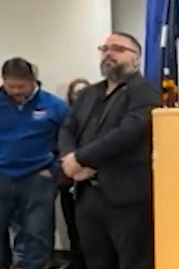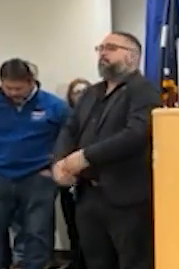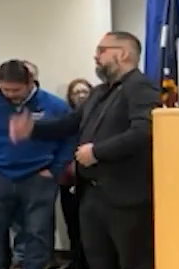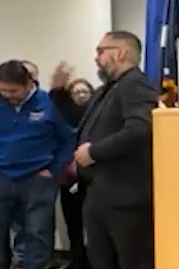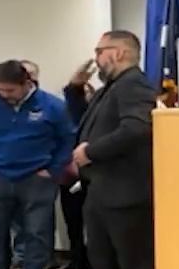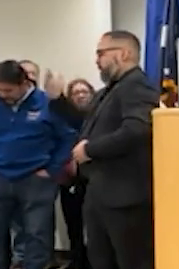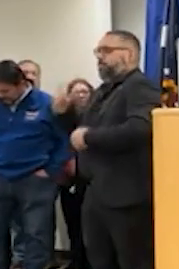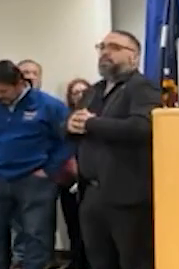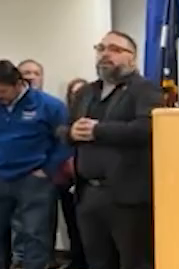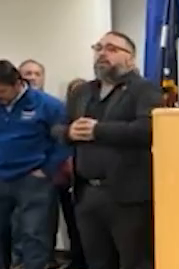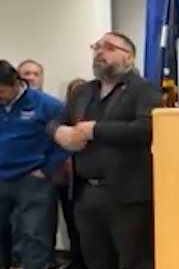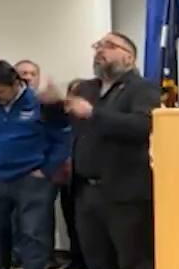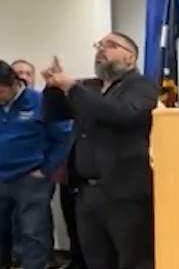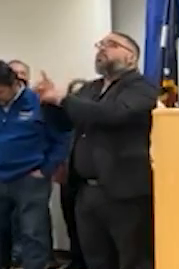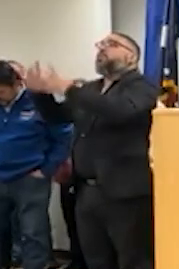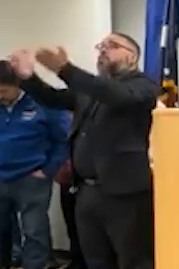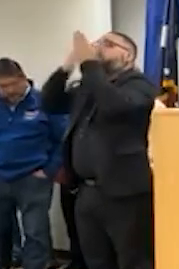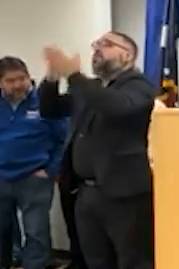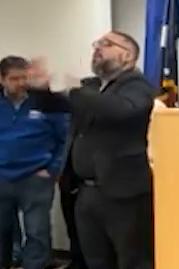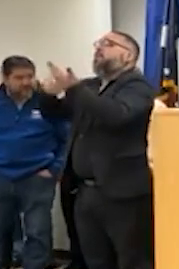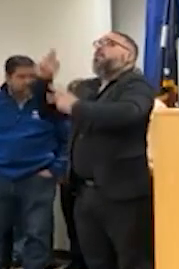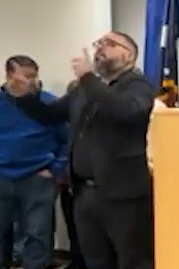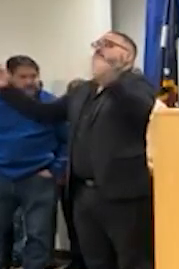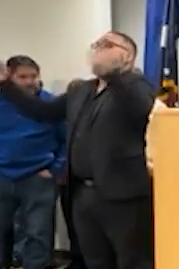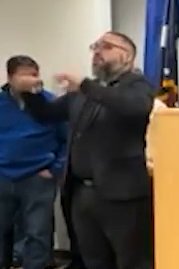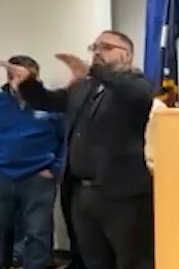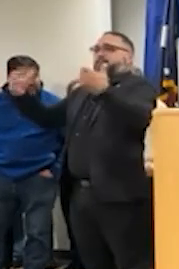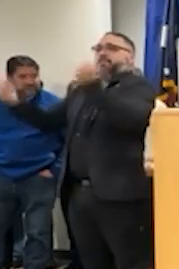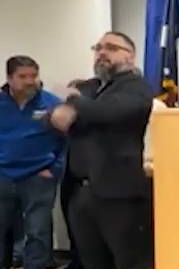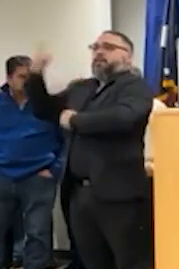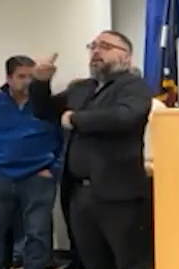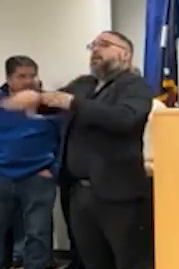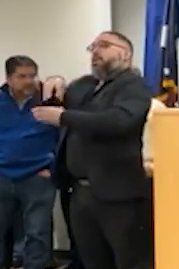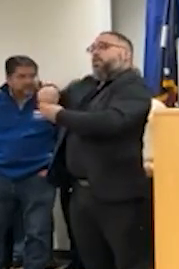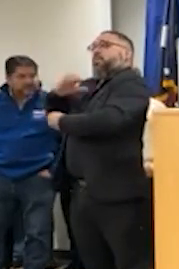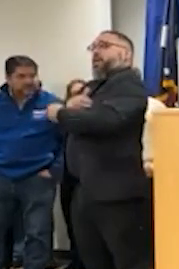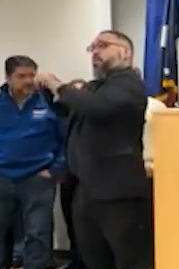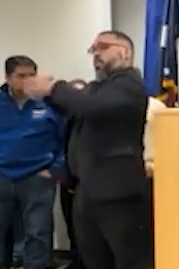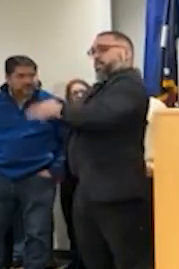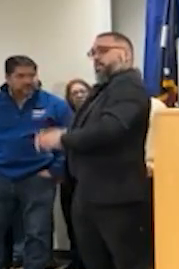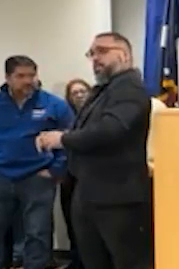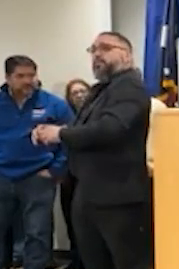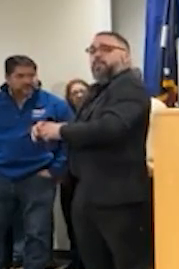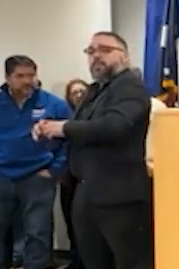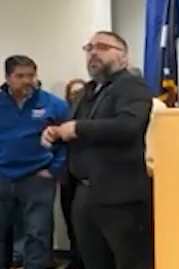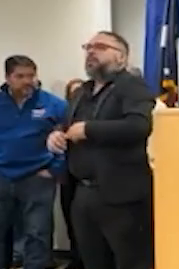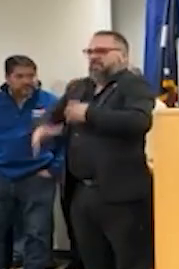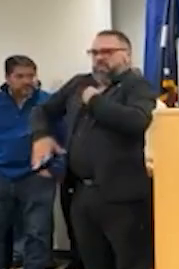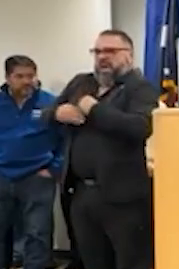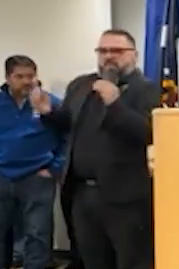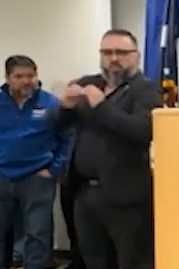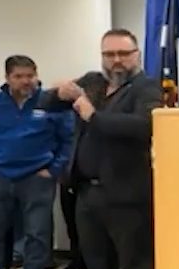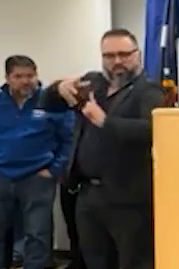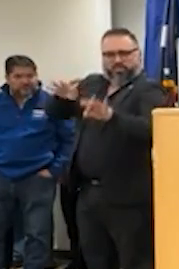Thank you, Mayor, and I want to thank everybody for coming out this morning, including our partners. So just to add a little bit more